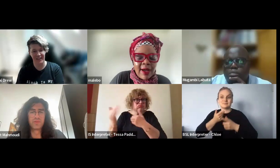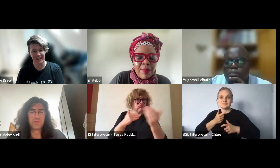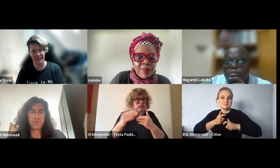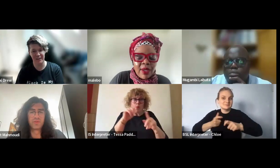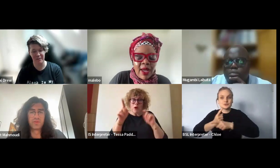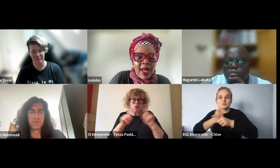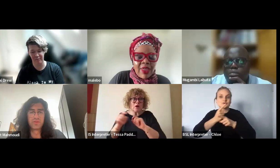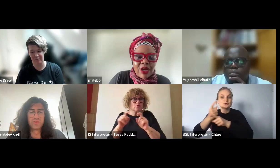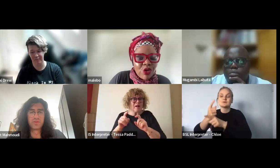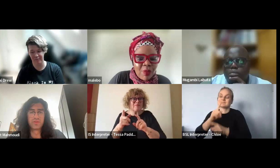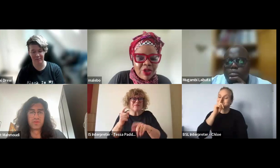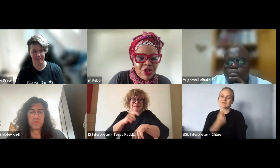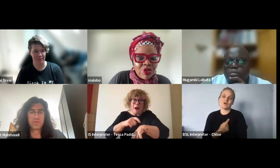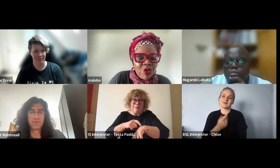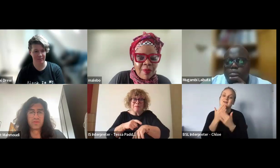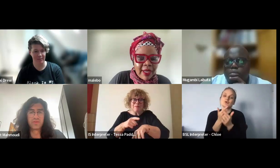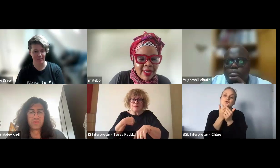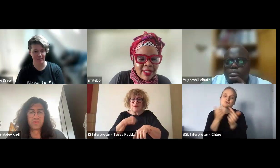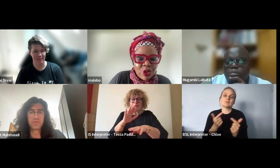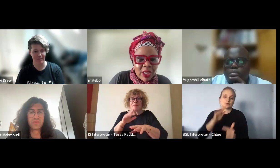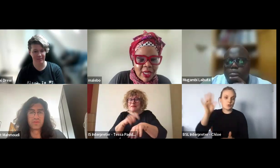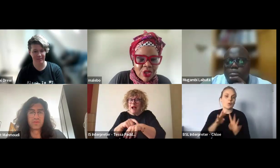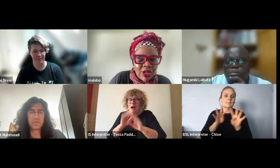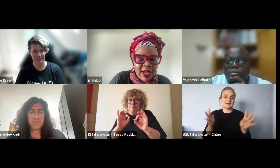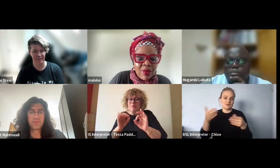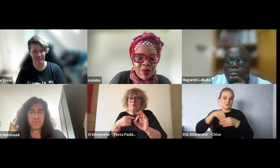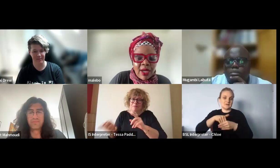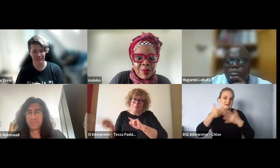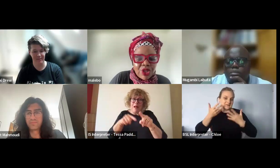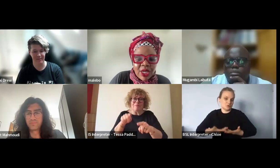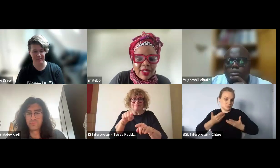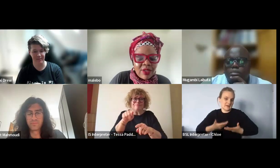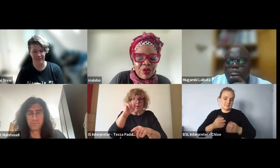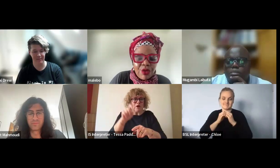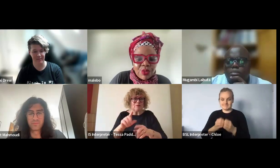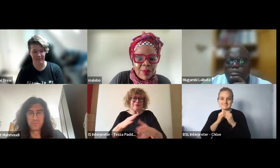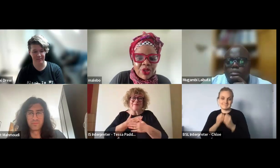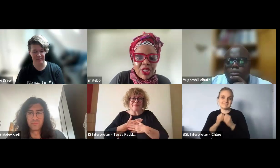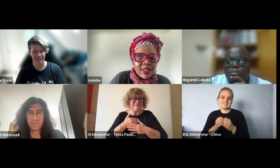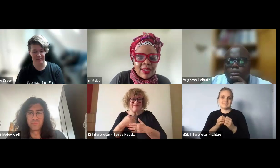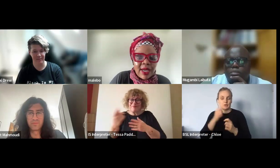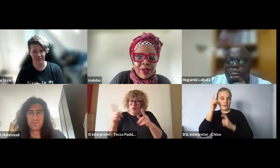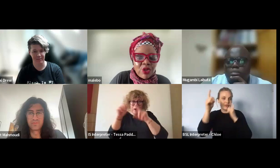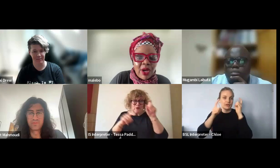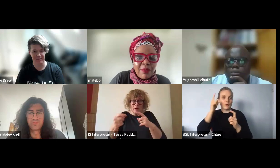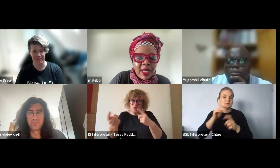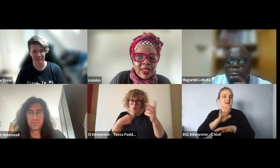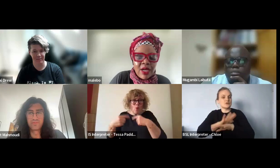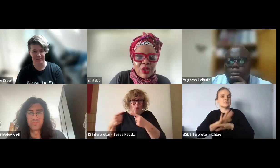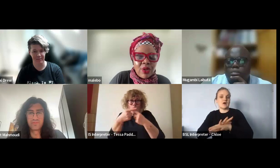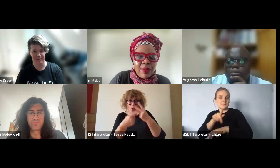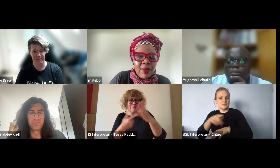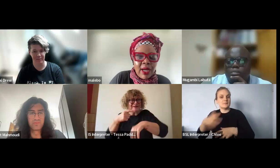can't. Thank you so much to all the panelists for joining us today. We appreciate your thoughts. We appreciate the time that you